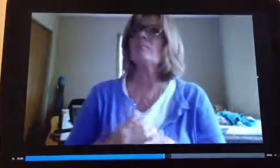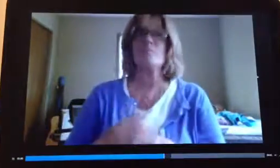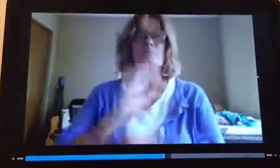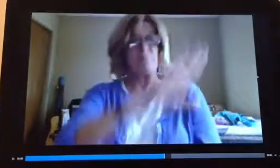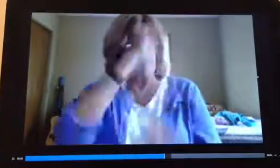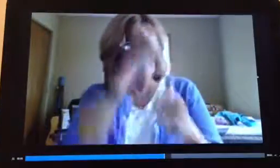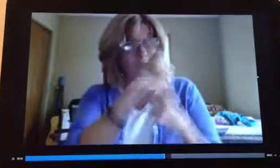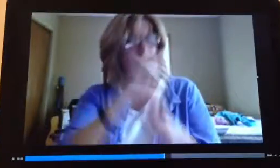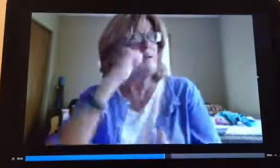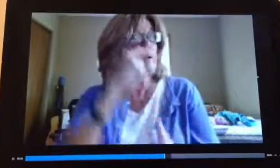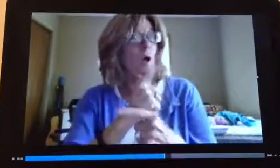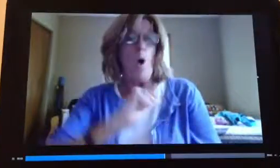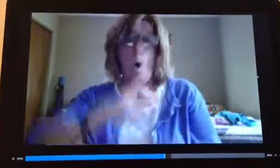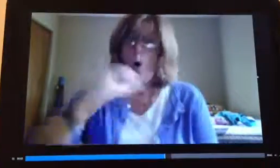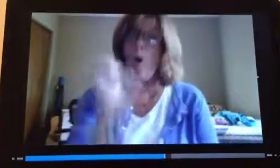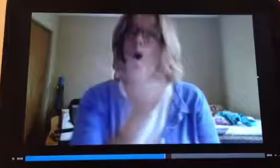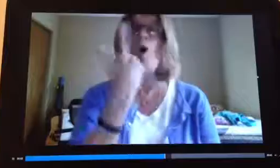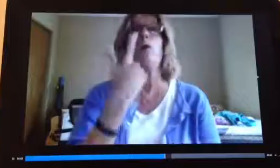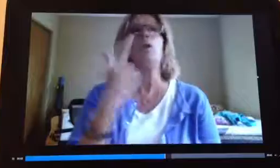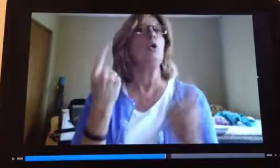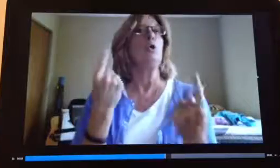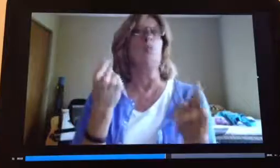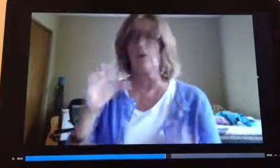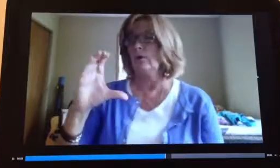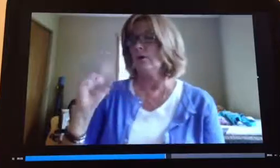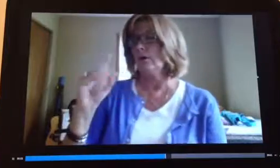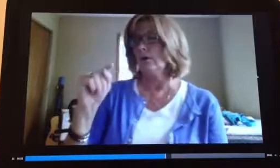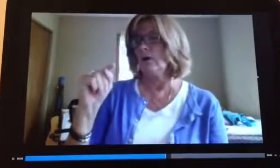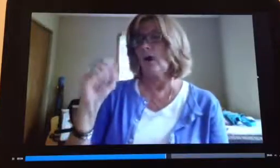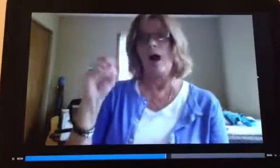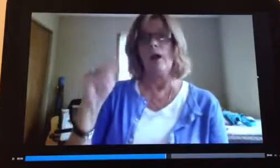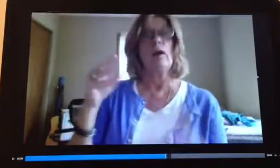was so sad when he passed away. He grew up super poor,